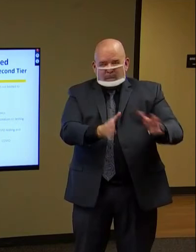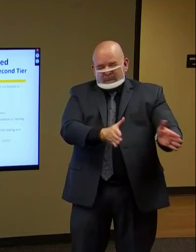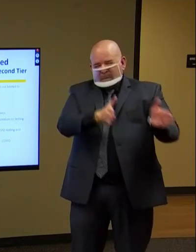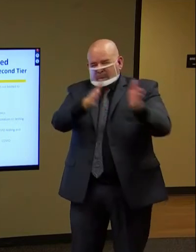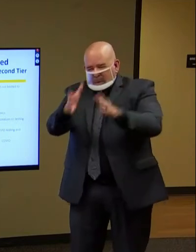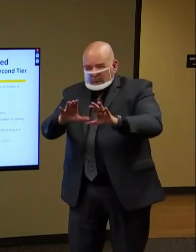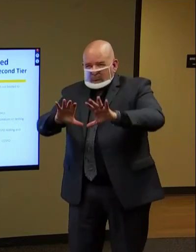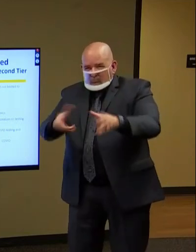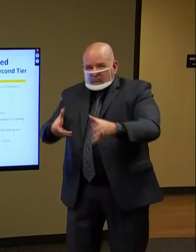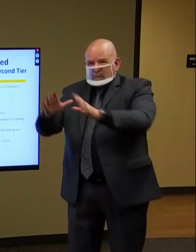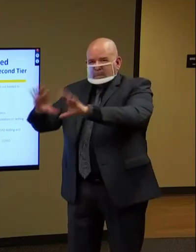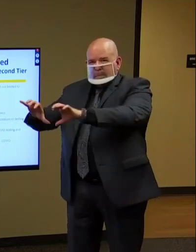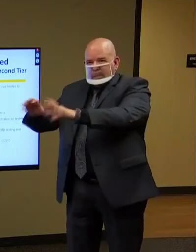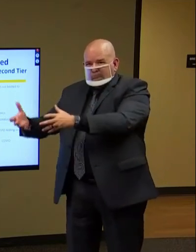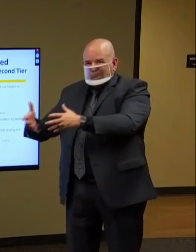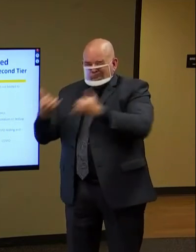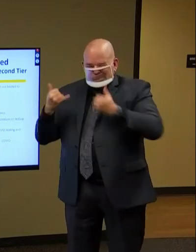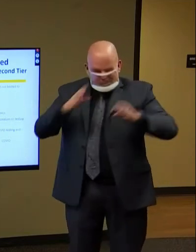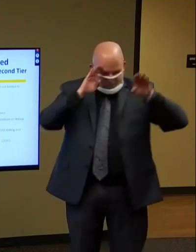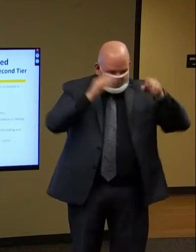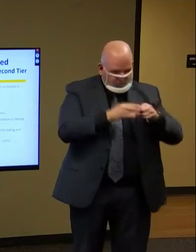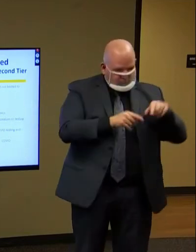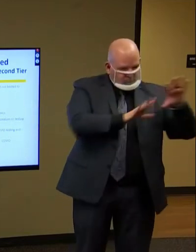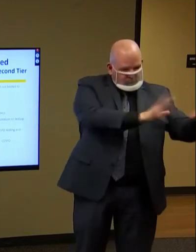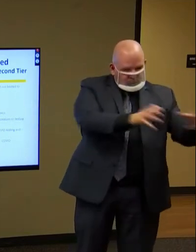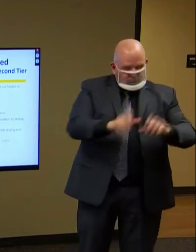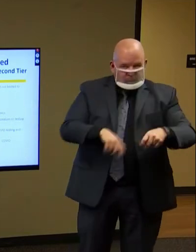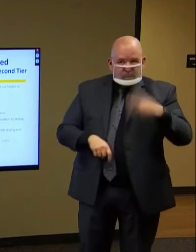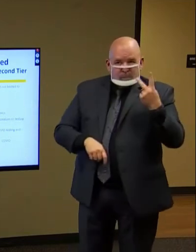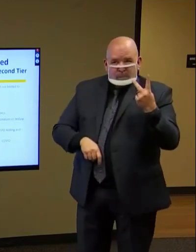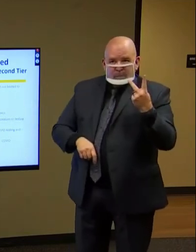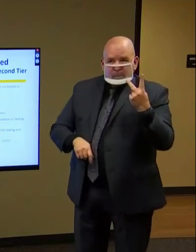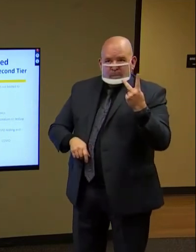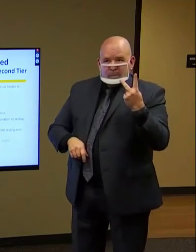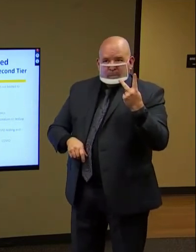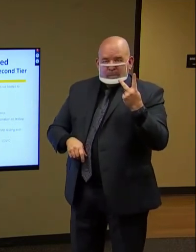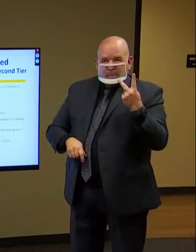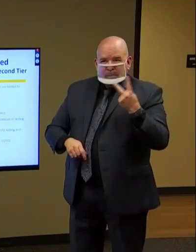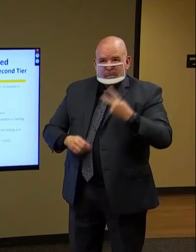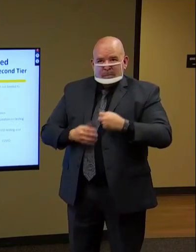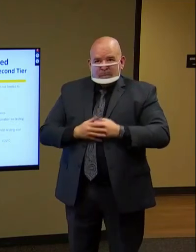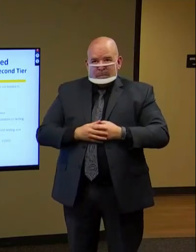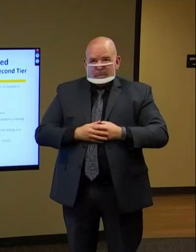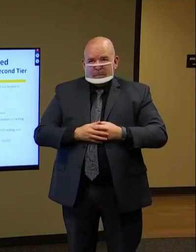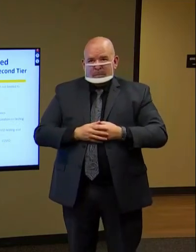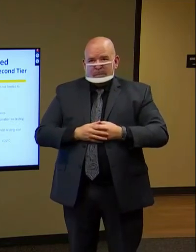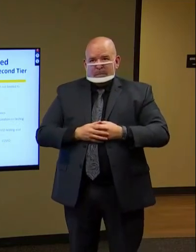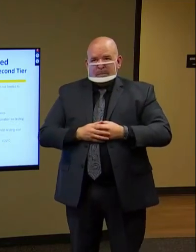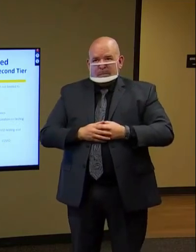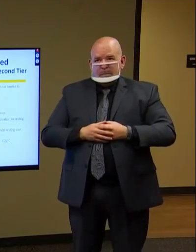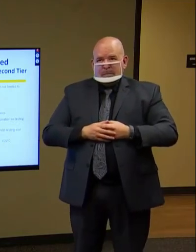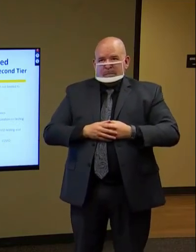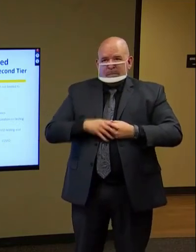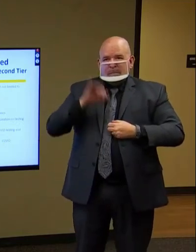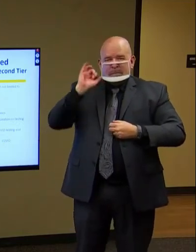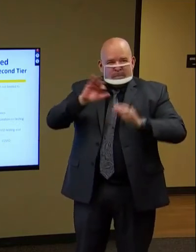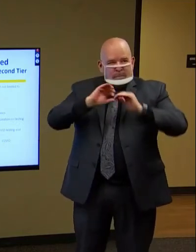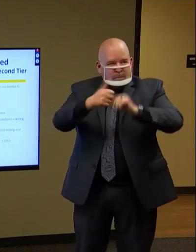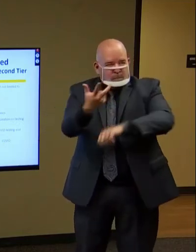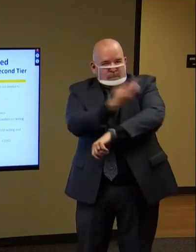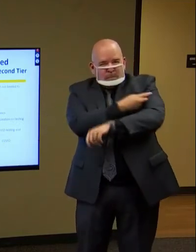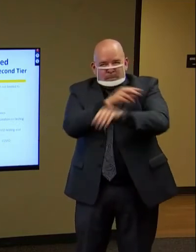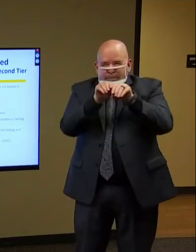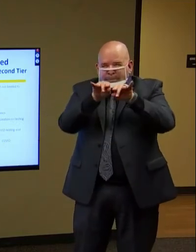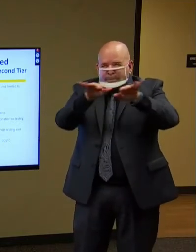that's directing sort of the bigger picture guidance, and for the allocations, it's coming from the state. We have our